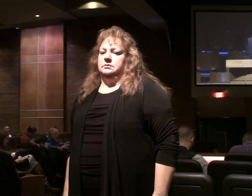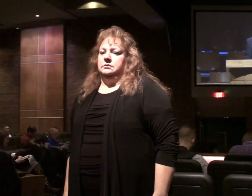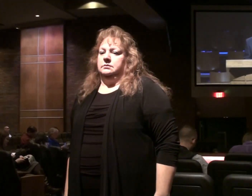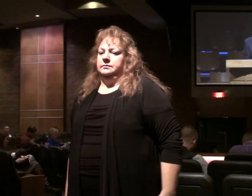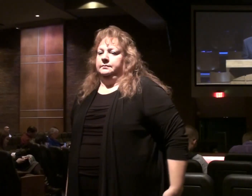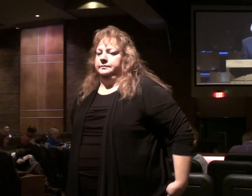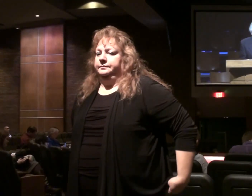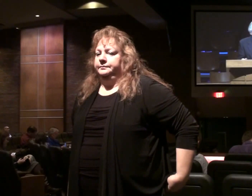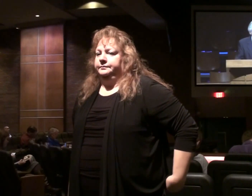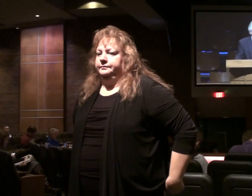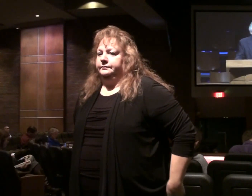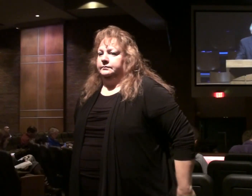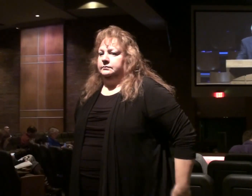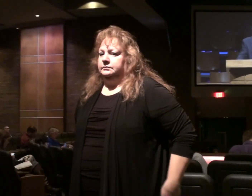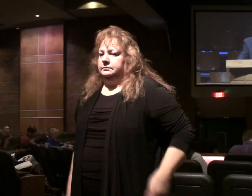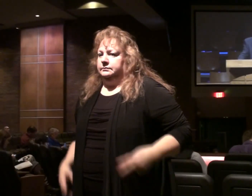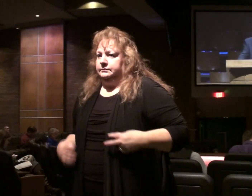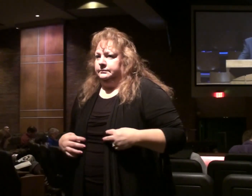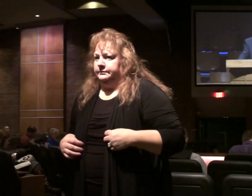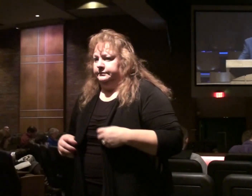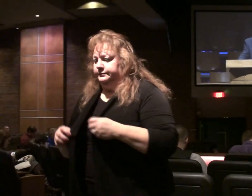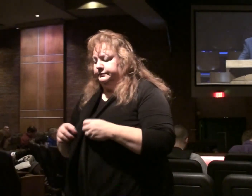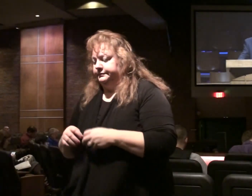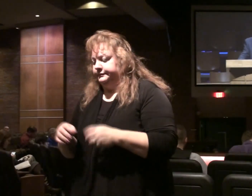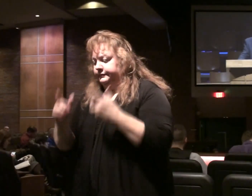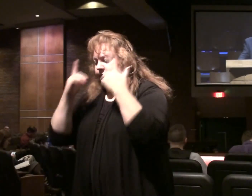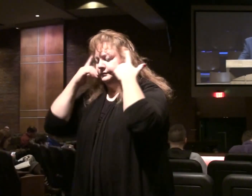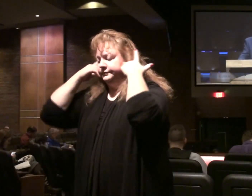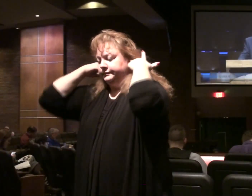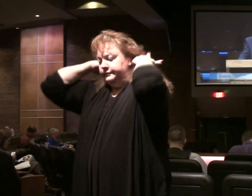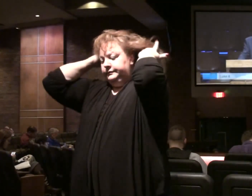8. Very important that we grasp these things.